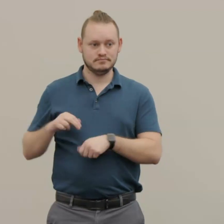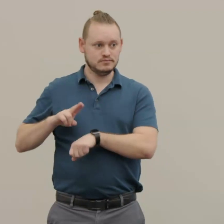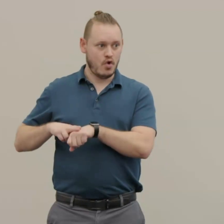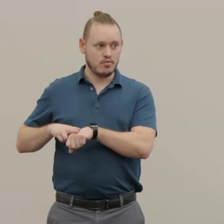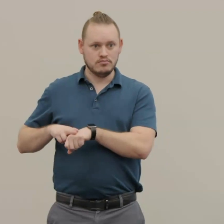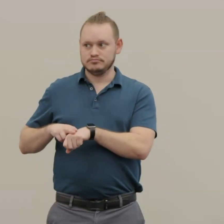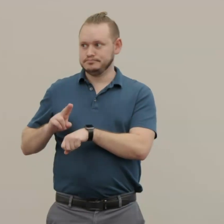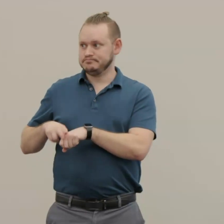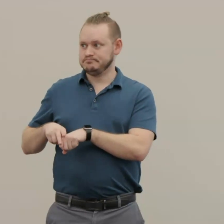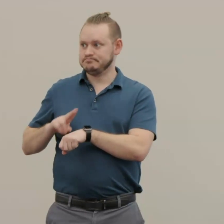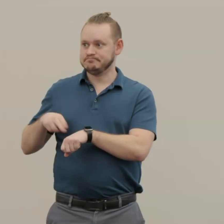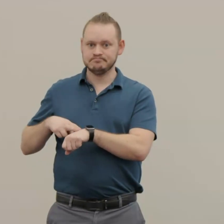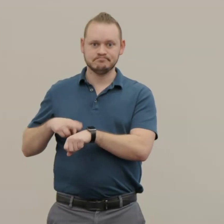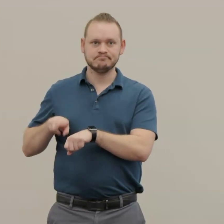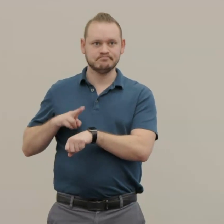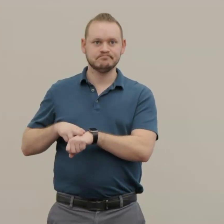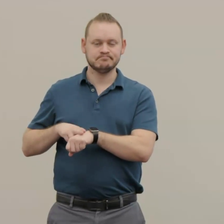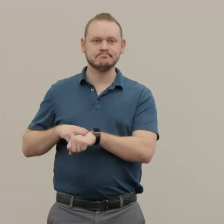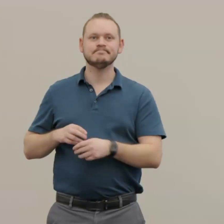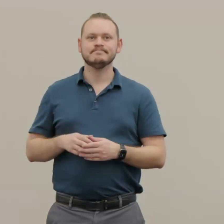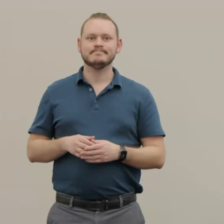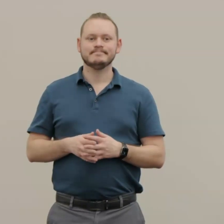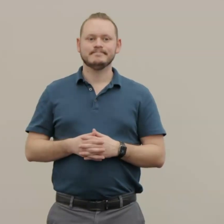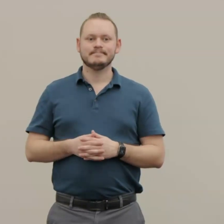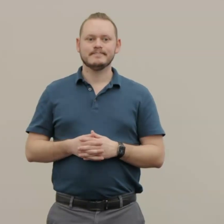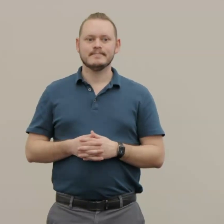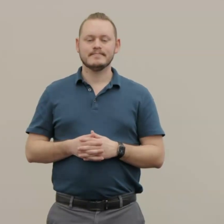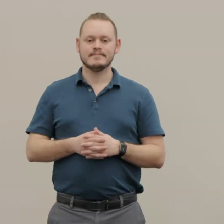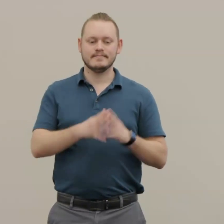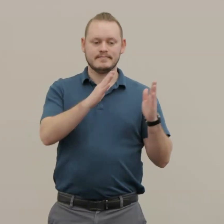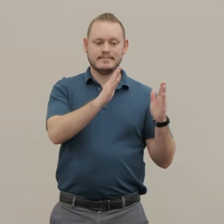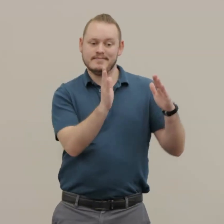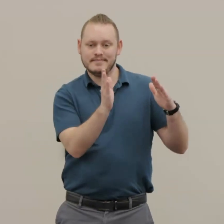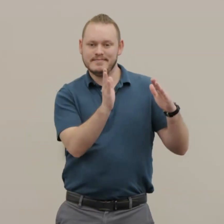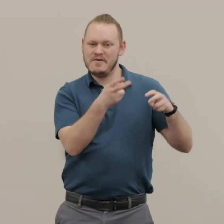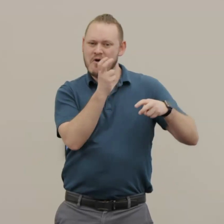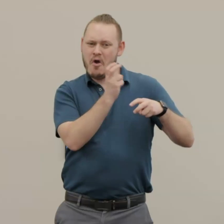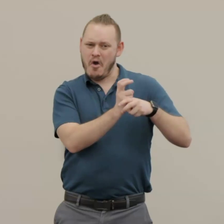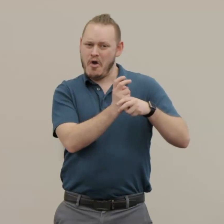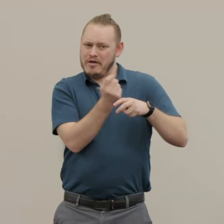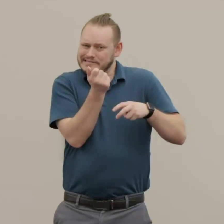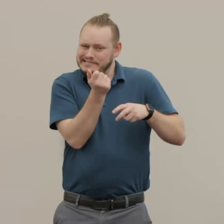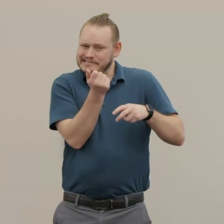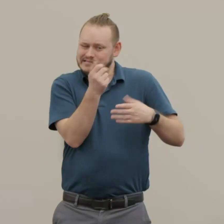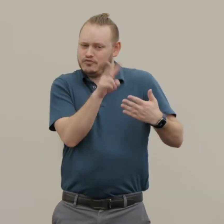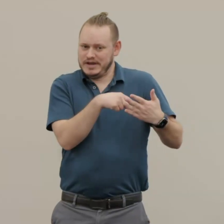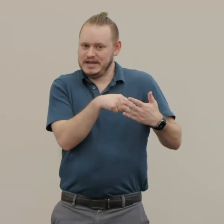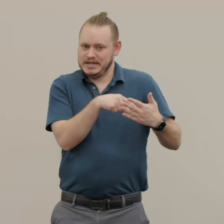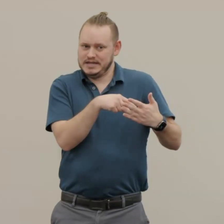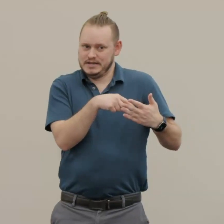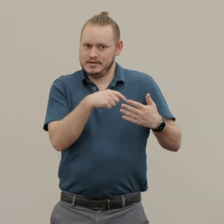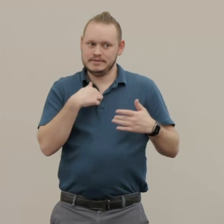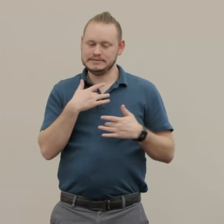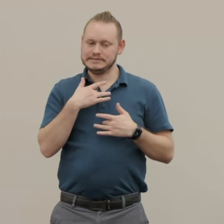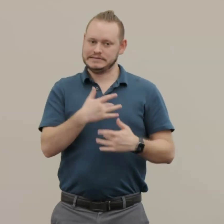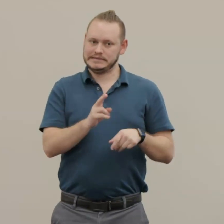Normal, okay. Italics is harder to read slightly. I am